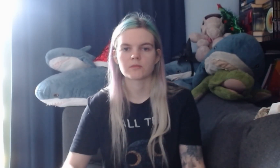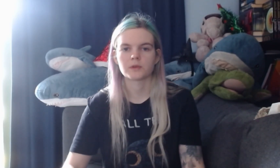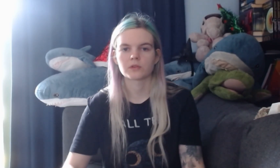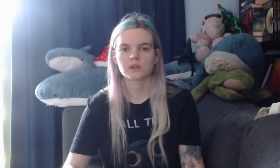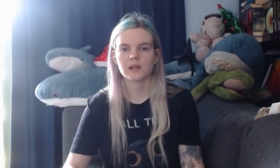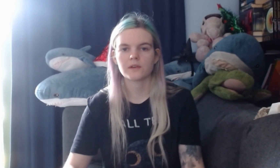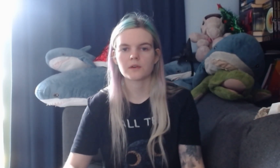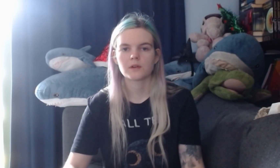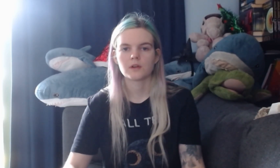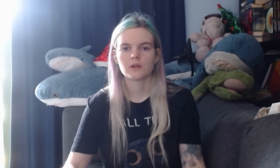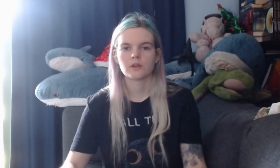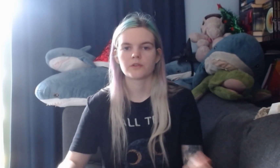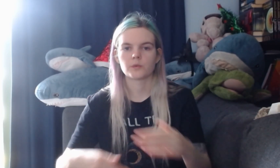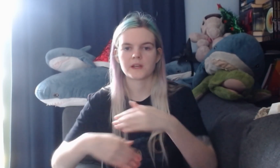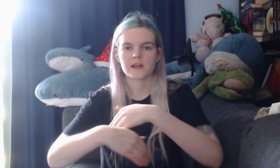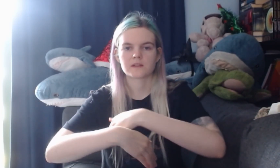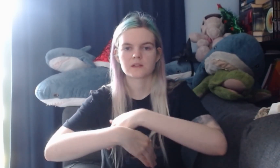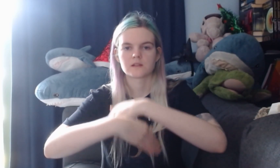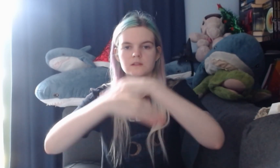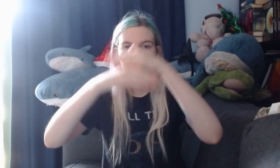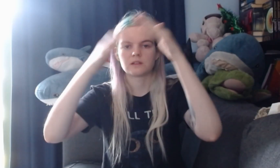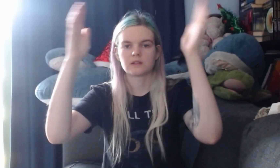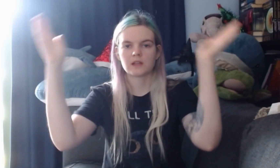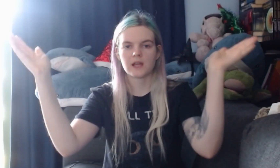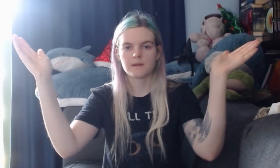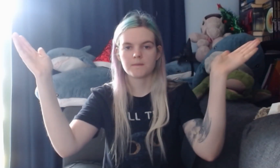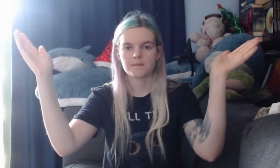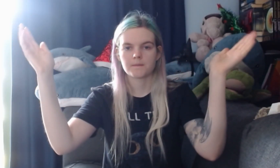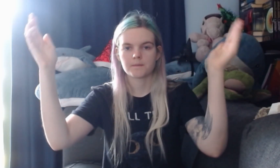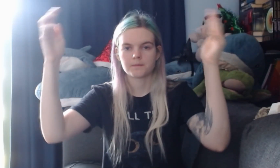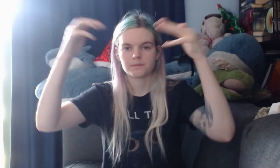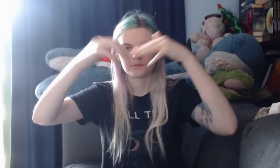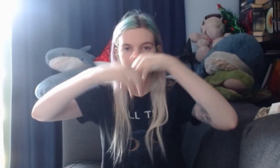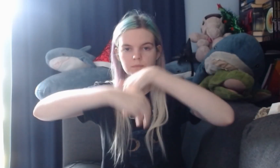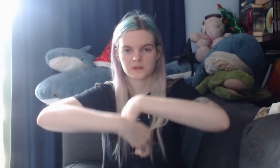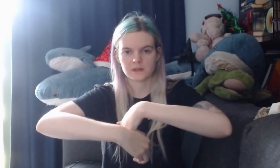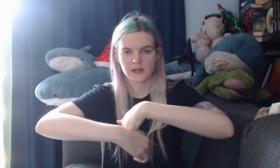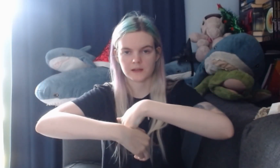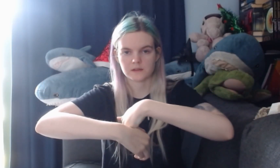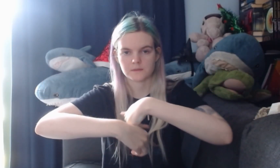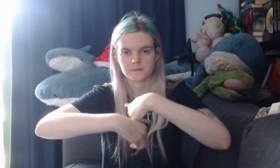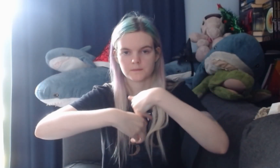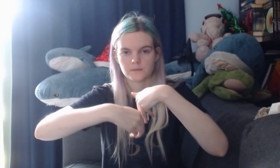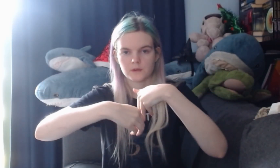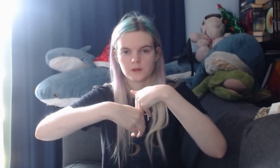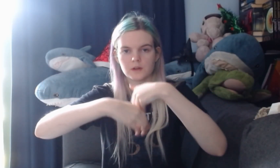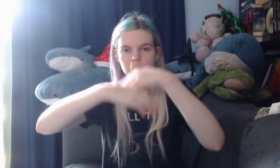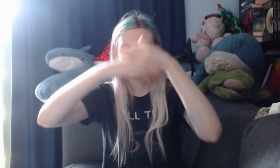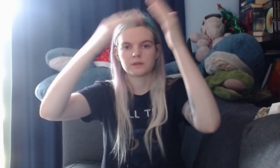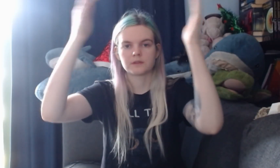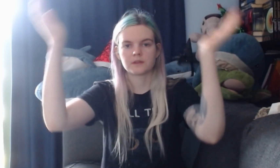belong together. So we get day, night,